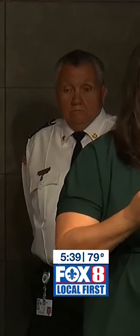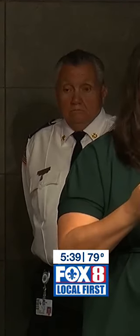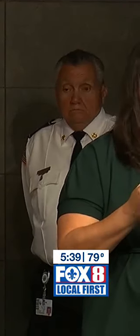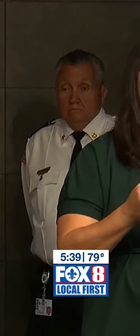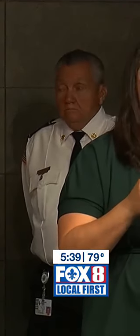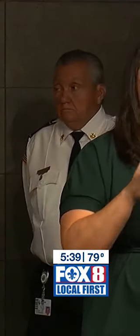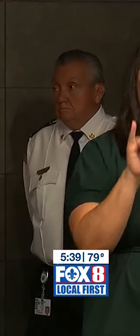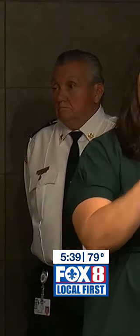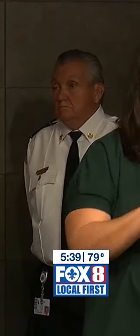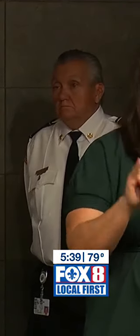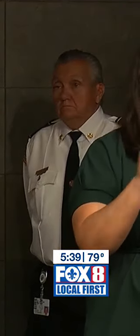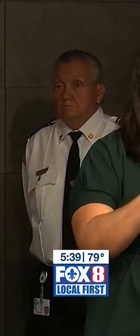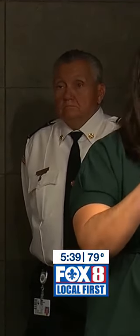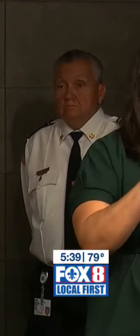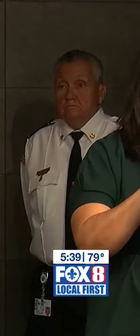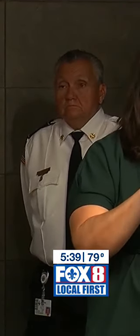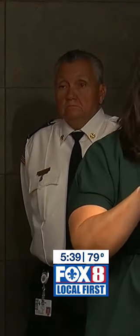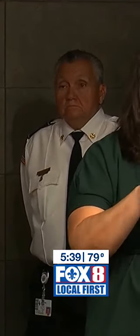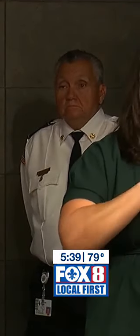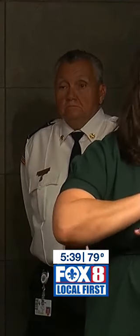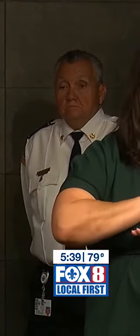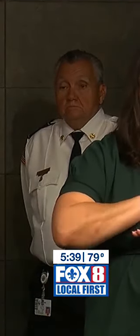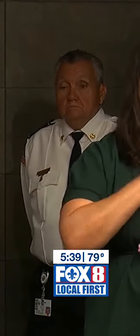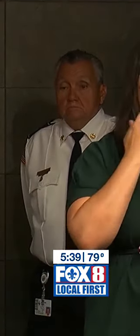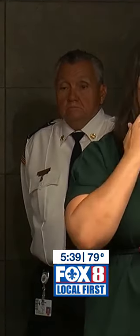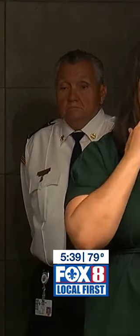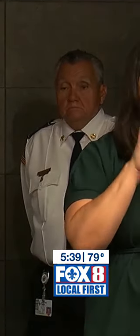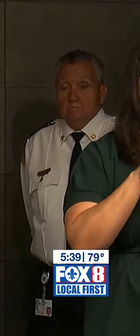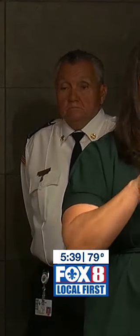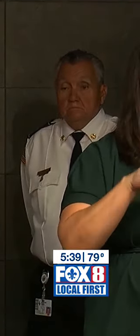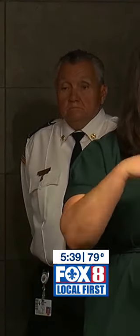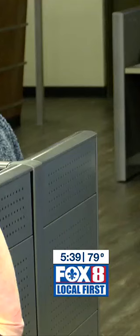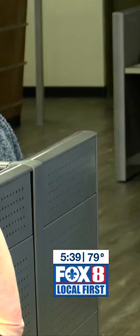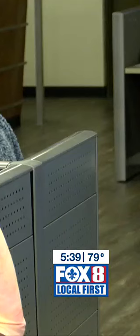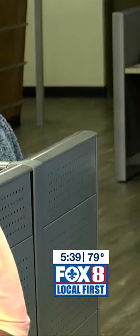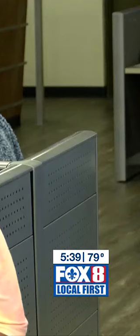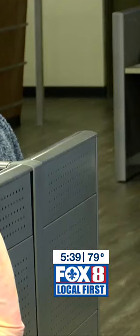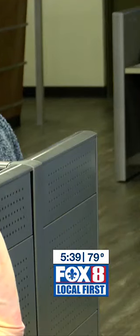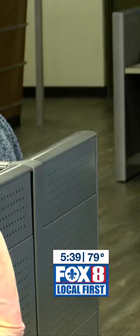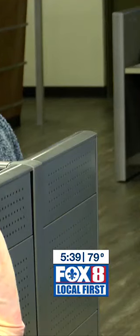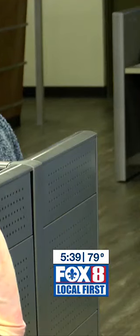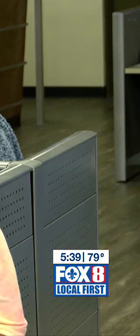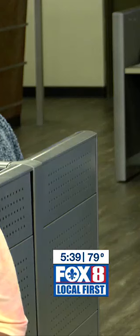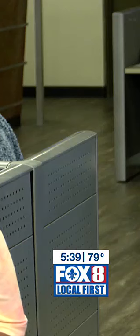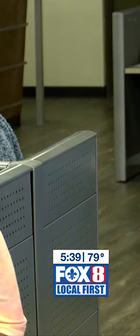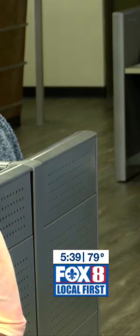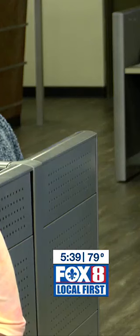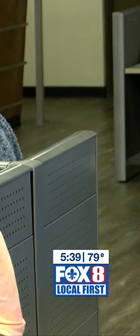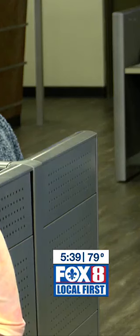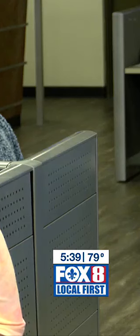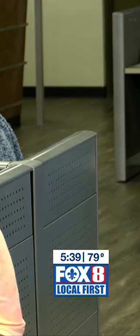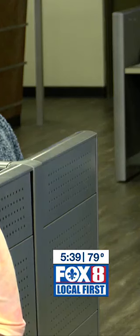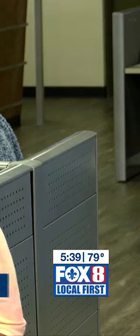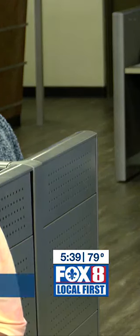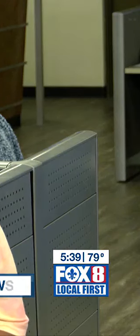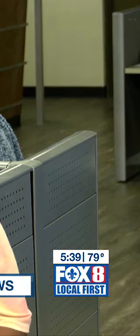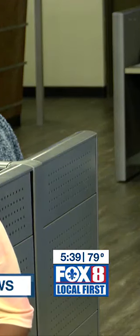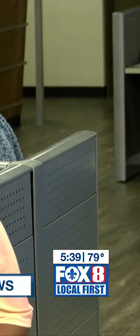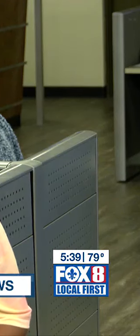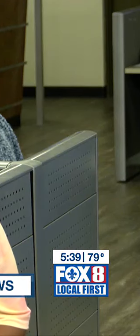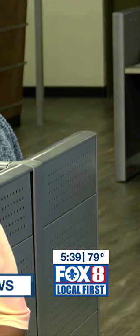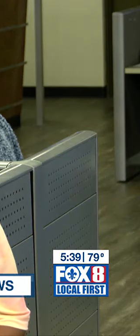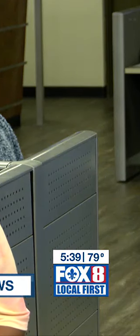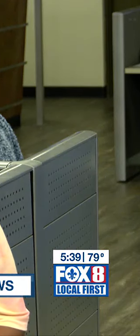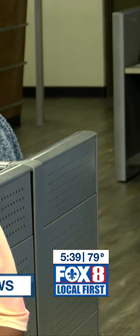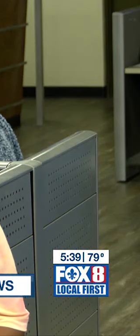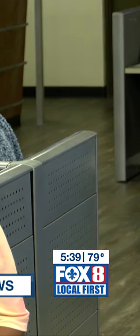insurance carriers need assurance that those codes are being implemented. Cynthia Lee Shang says if you are vulnerable or have